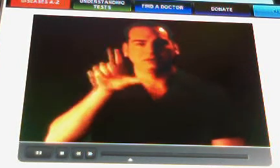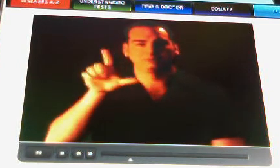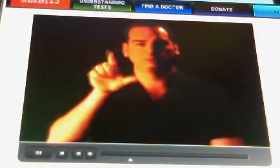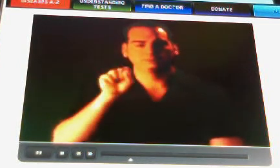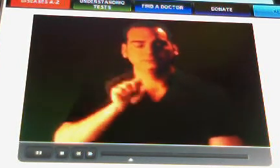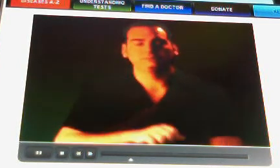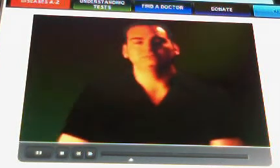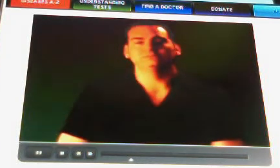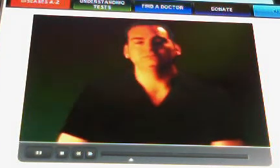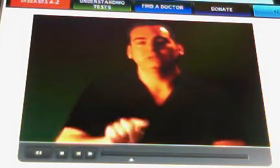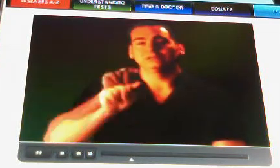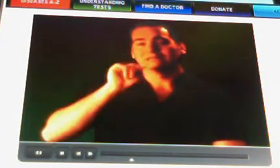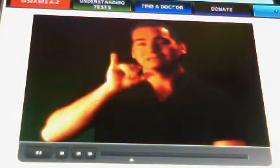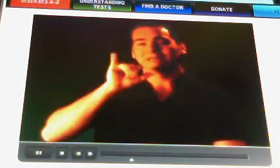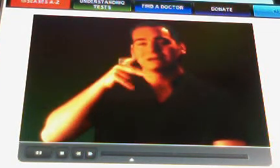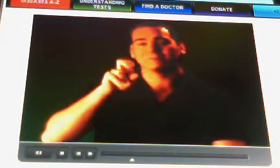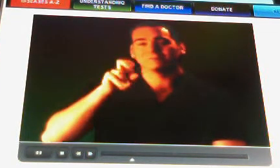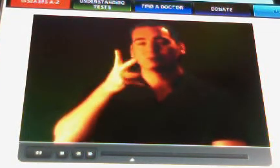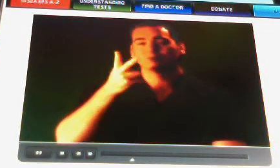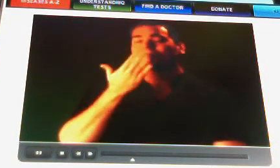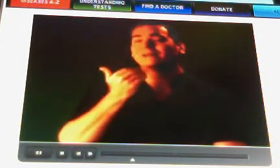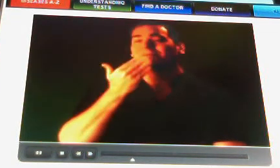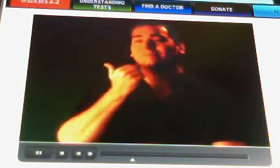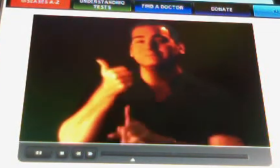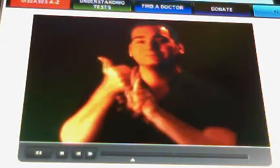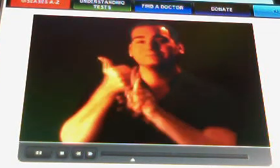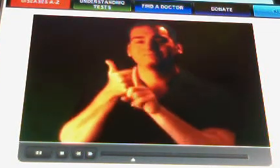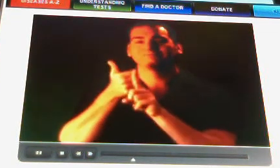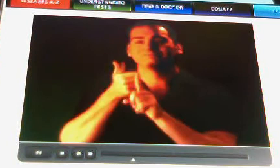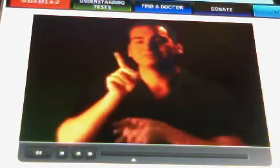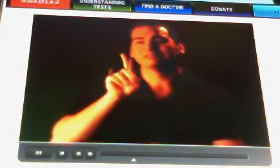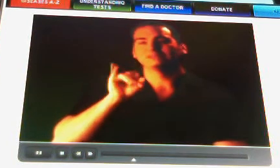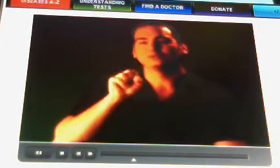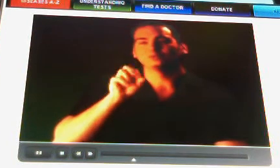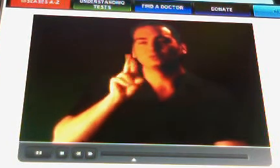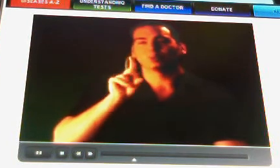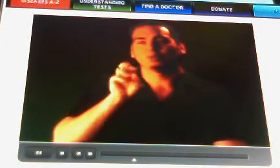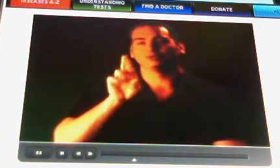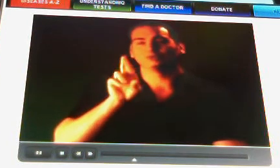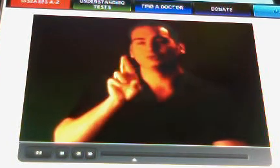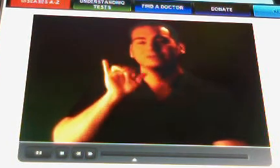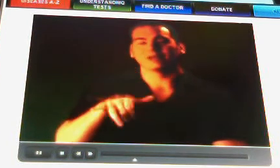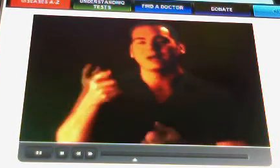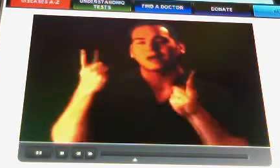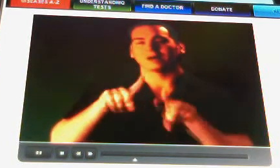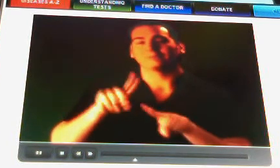which helps break down the sugar.